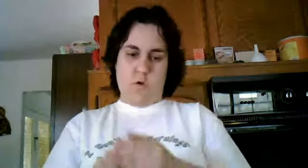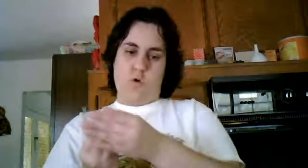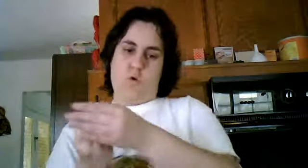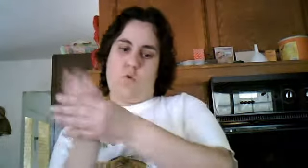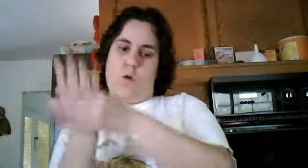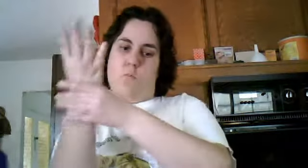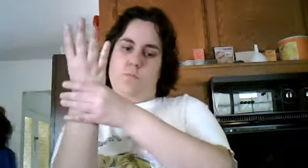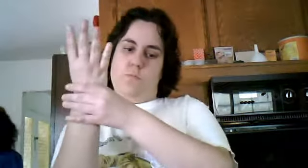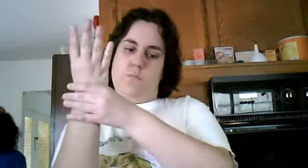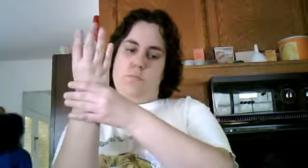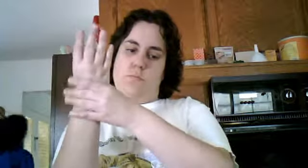Grow.